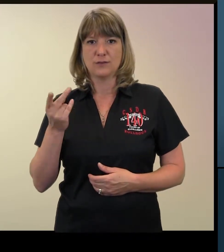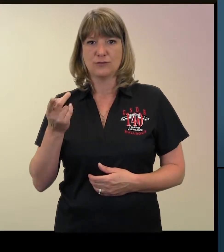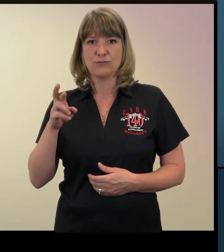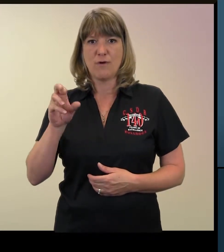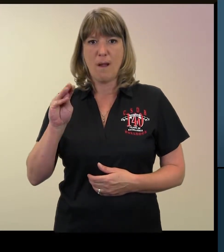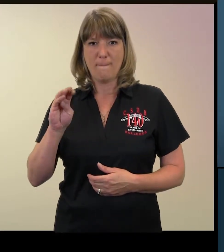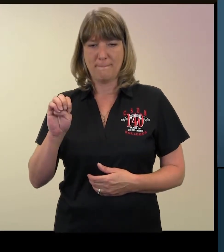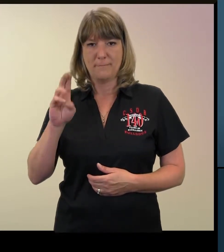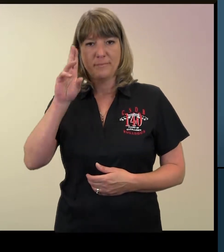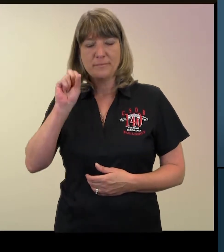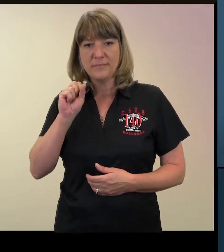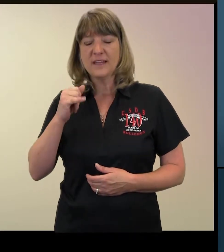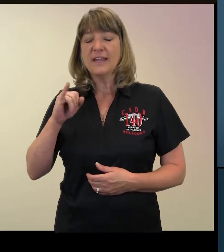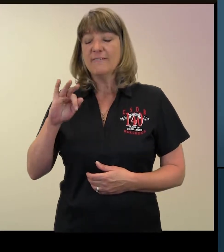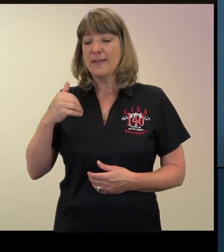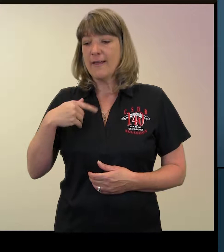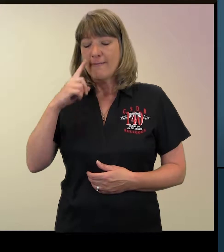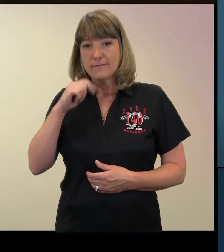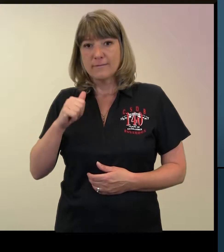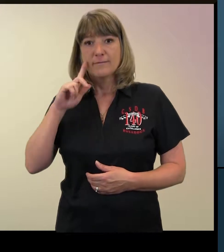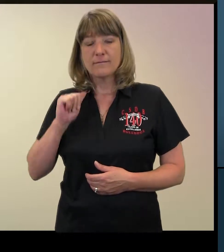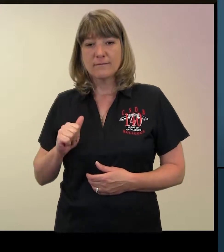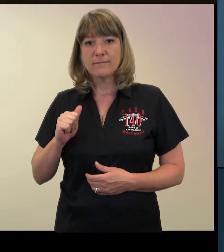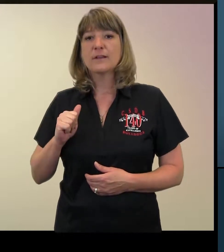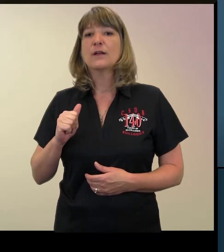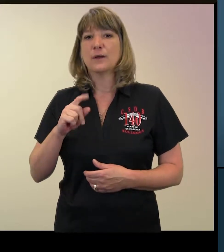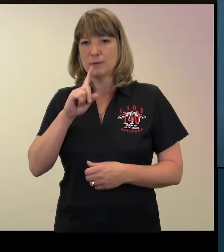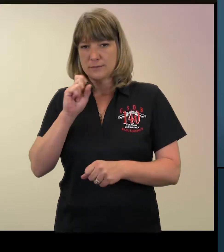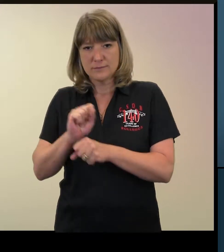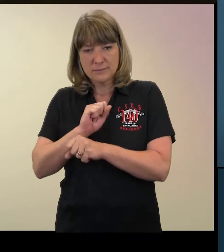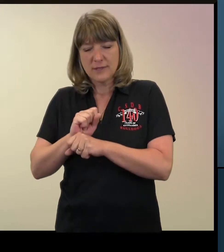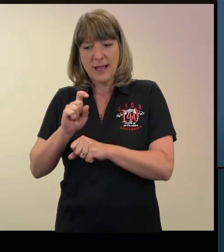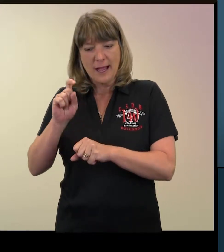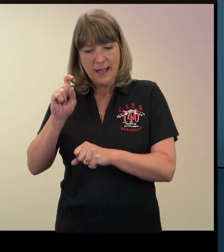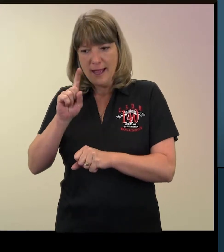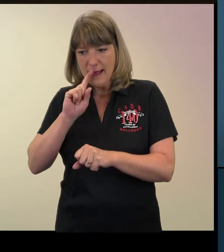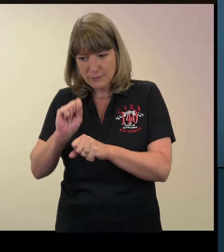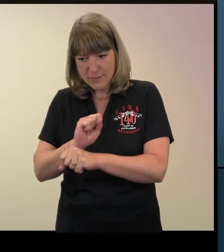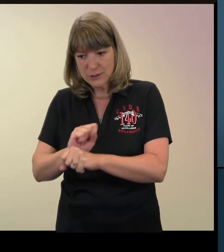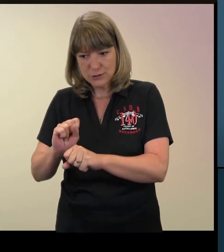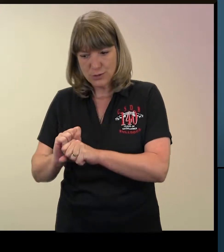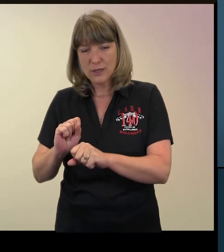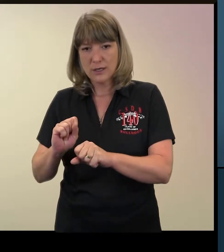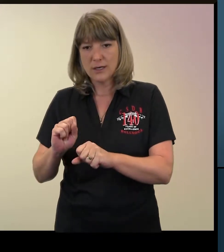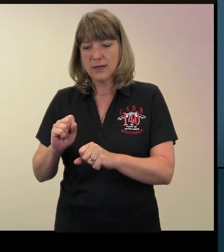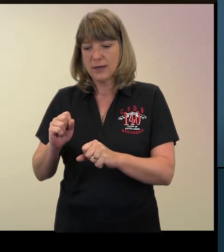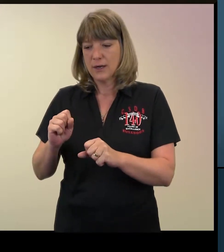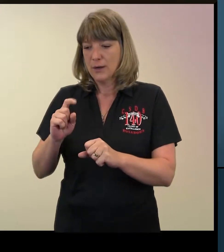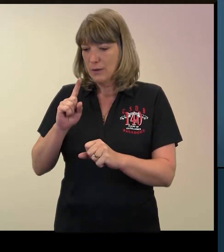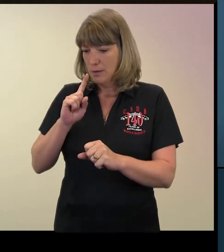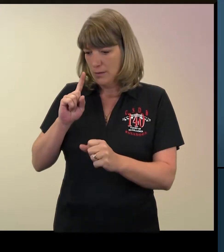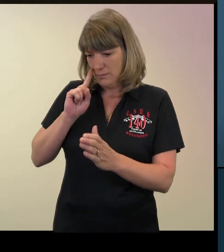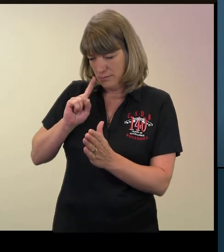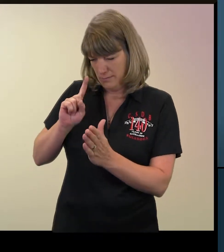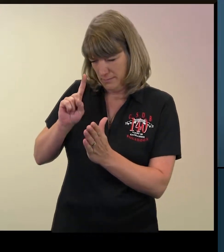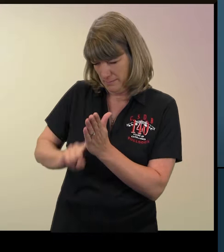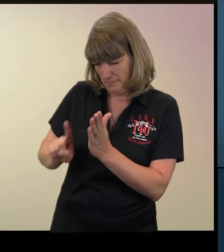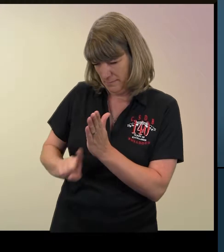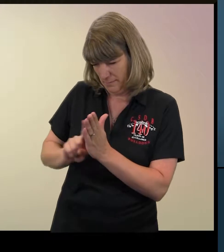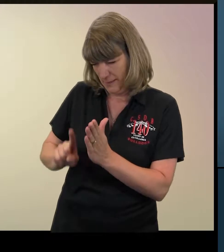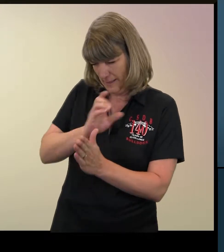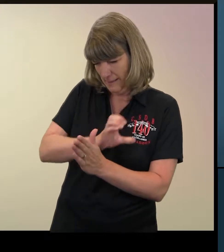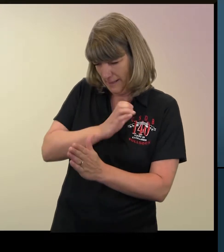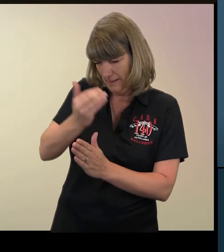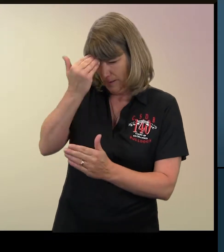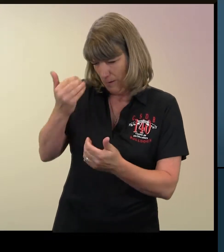both vision and hearing differences, we really have to make sure that we're clinically distinguishing